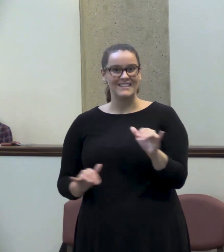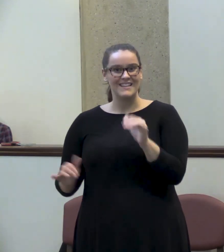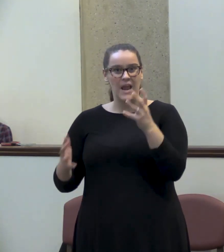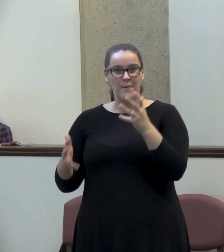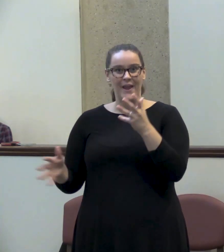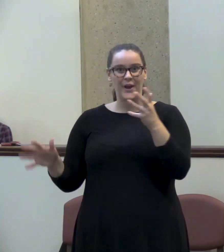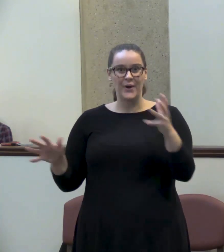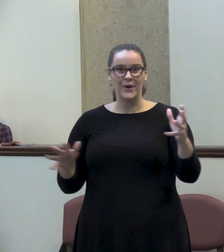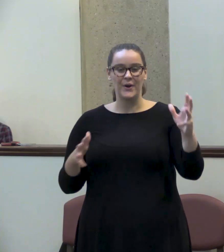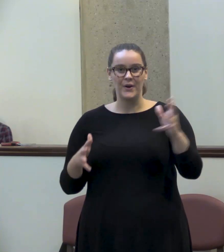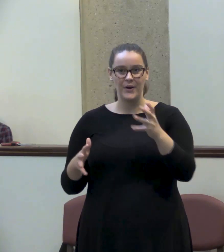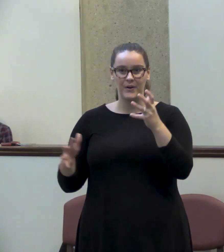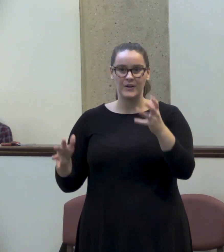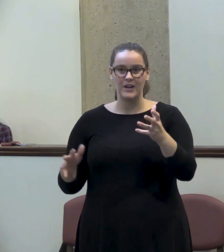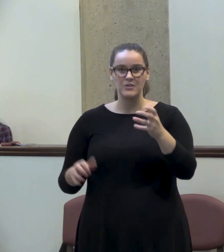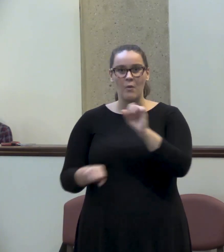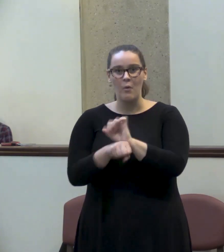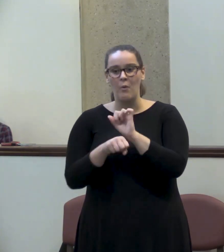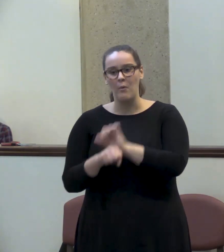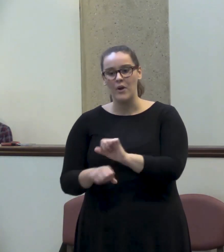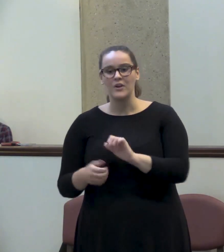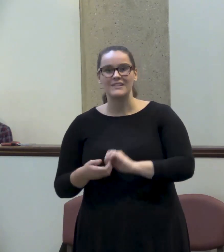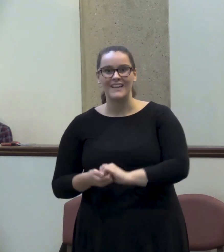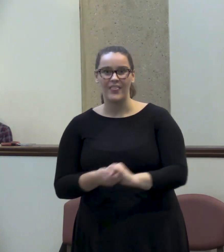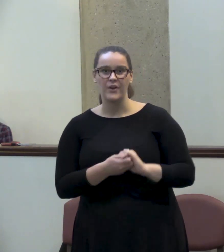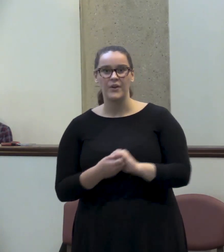blur those lines and work together.